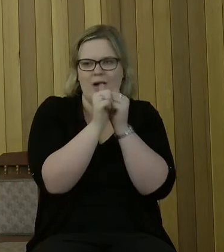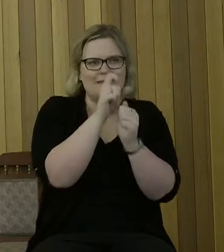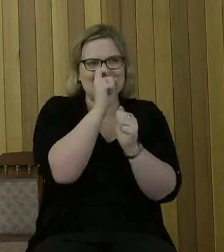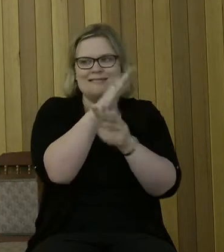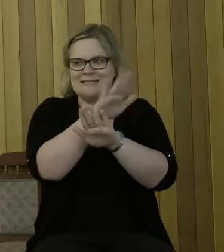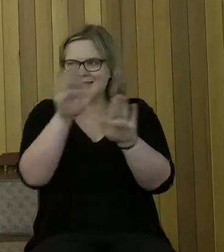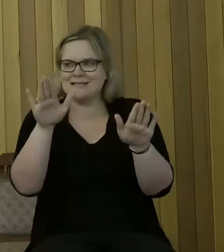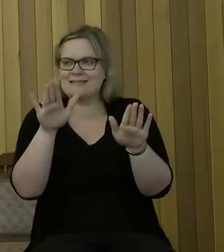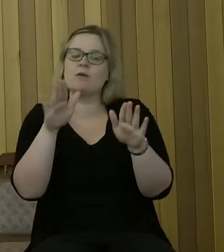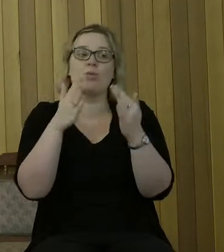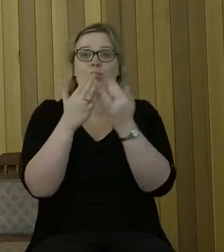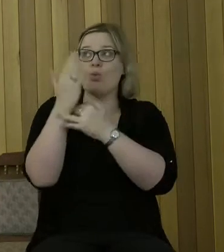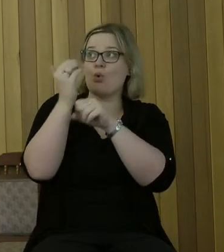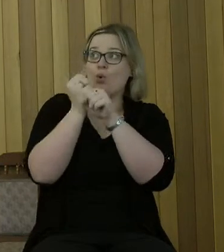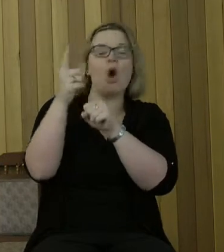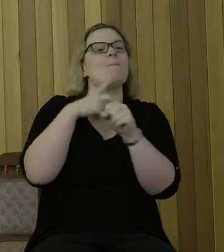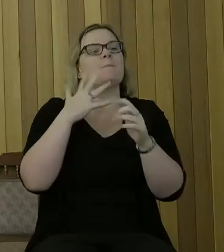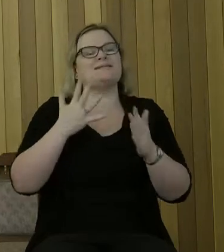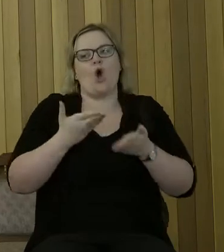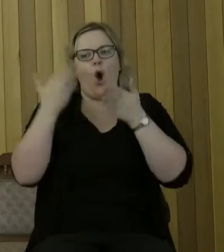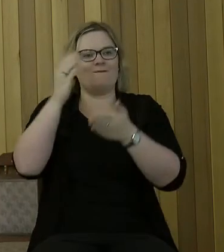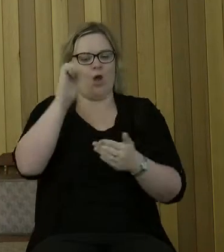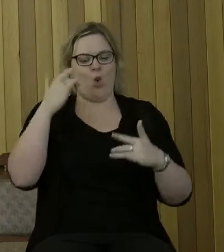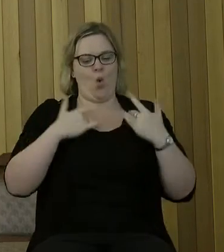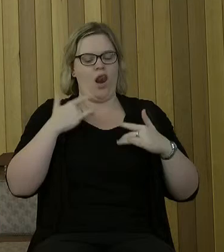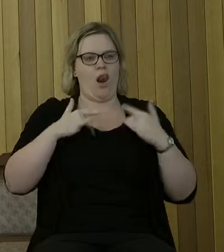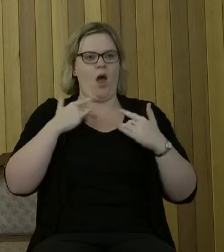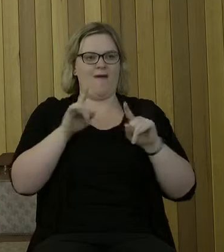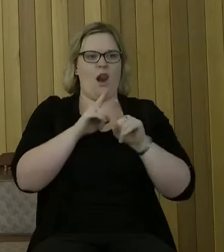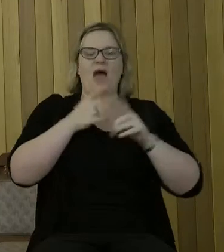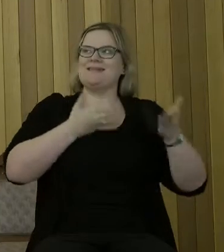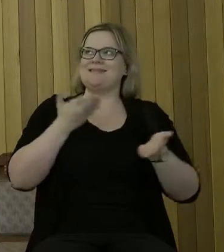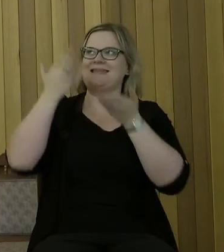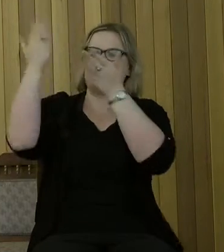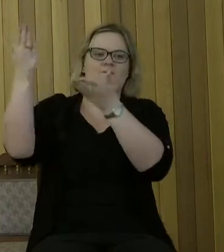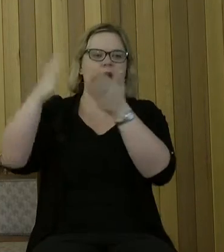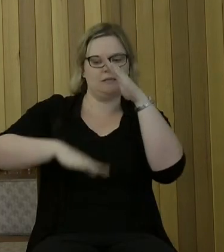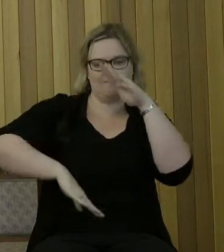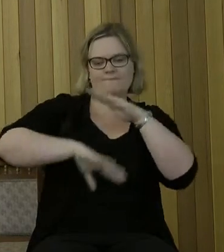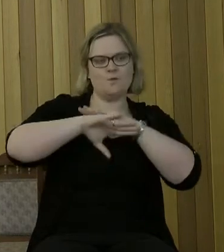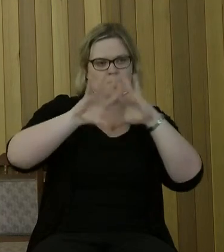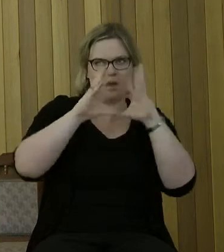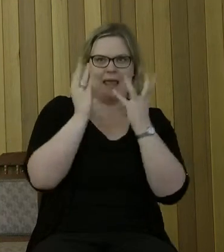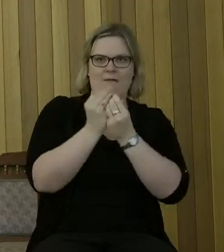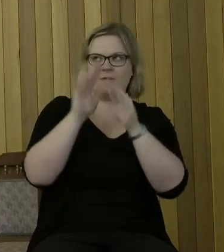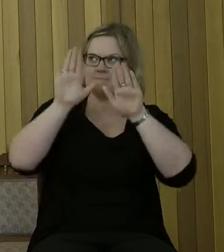offer your lives as a living sacrifice, holy and pleasing to God.